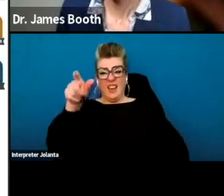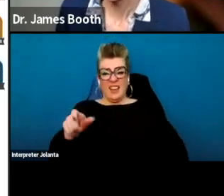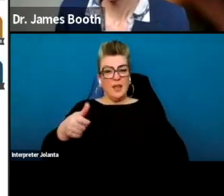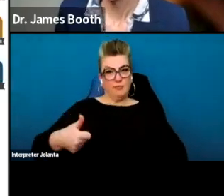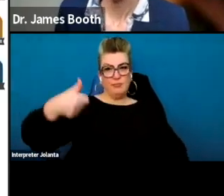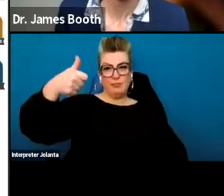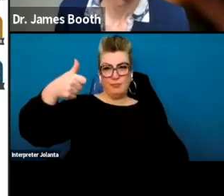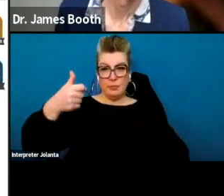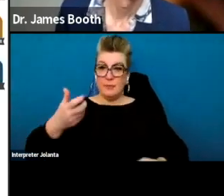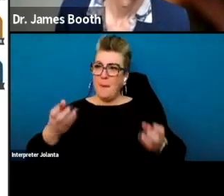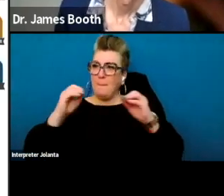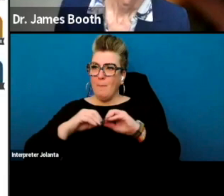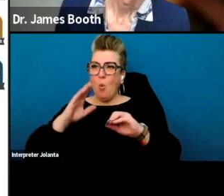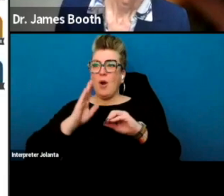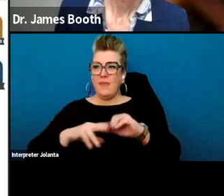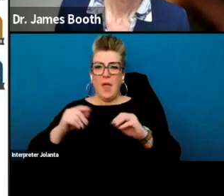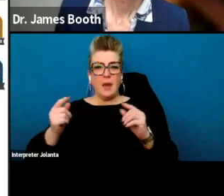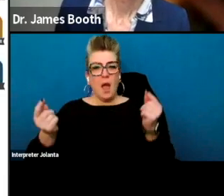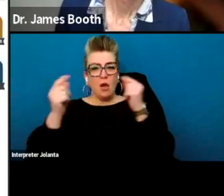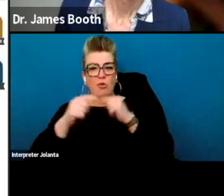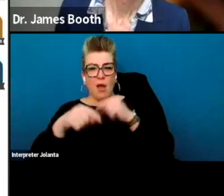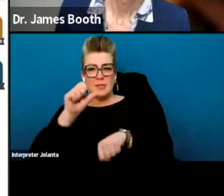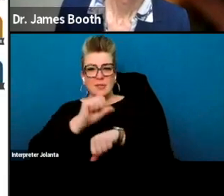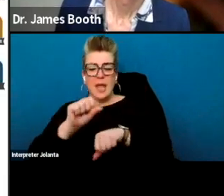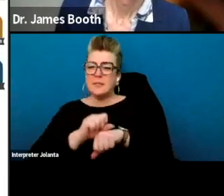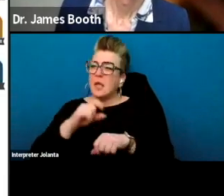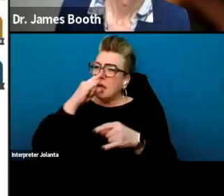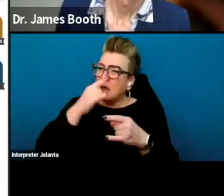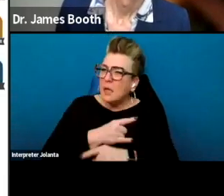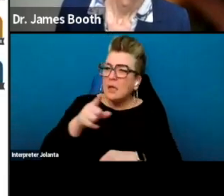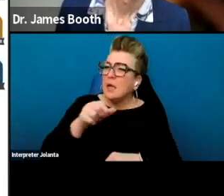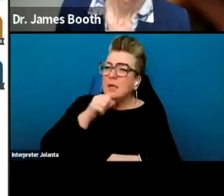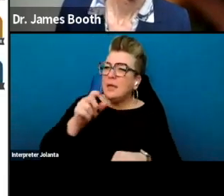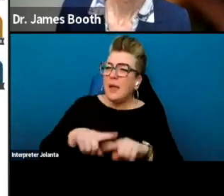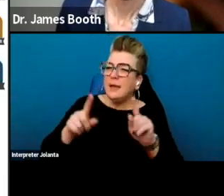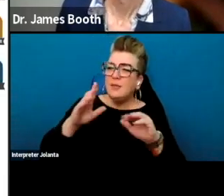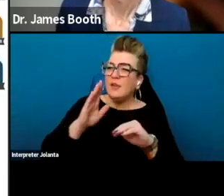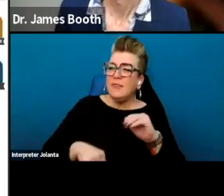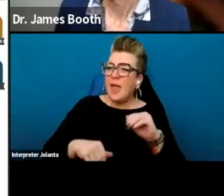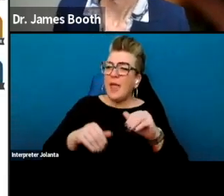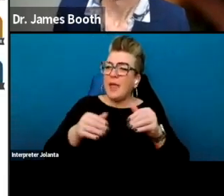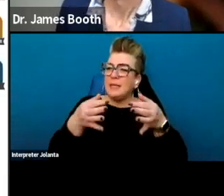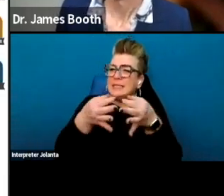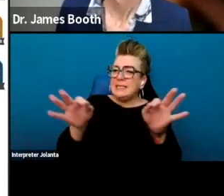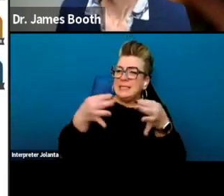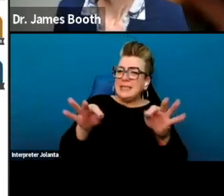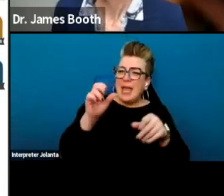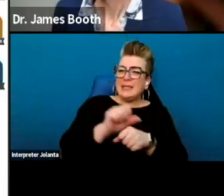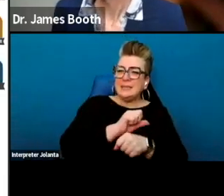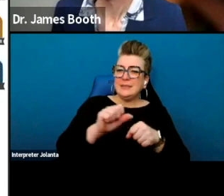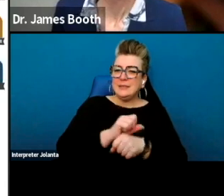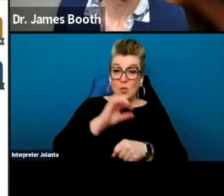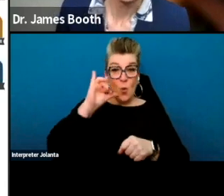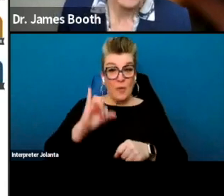than across task correlations. This wasn't different than the syntax tasks. So this is kind of evidence